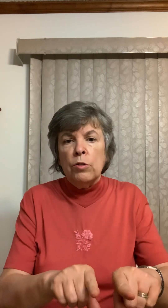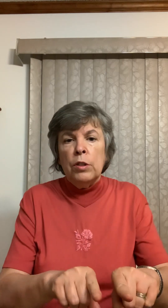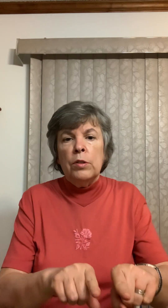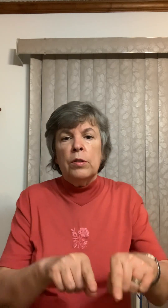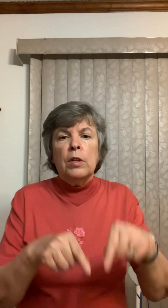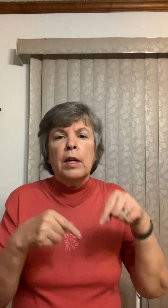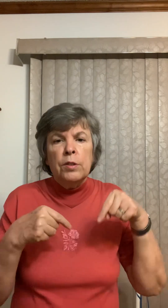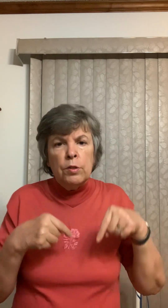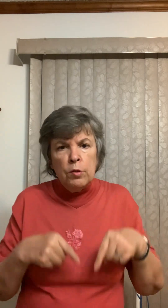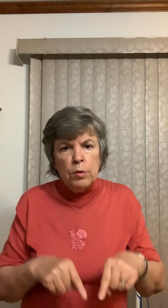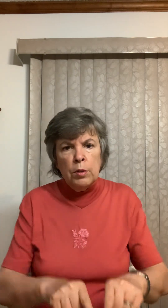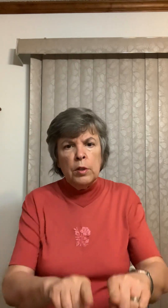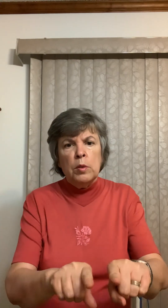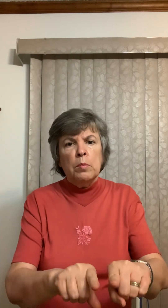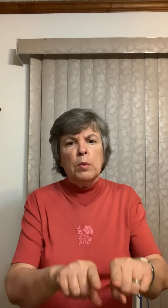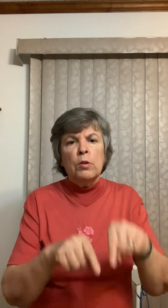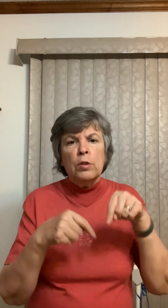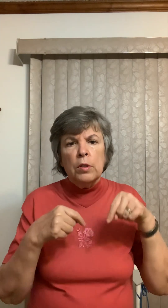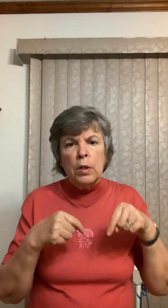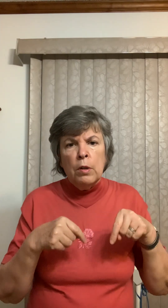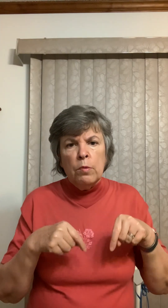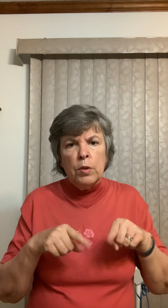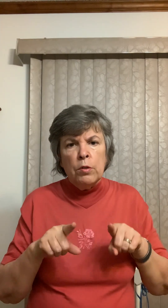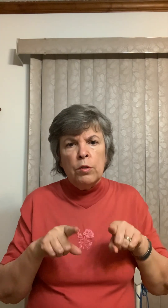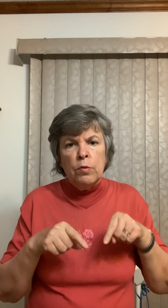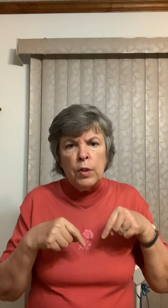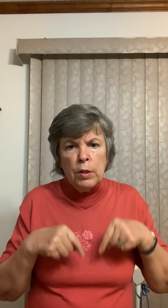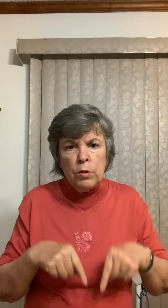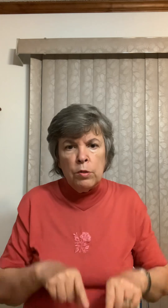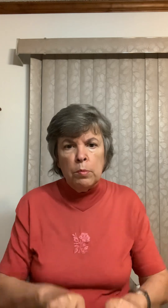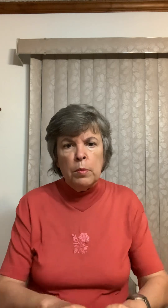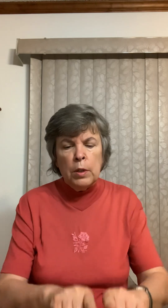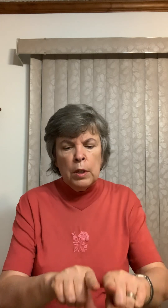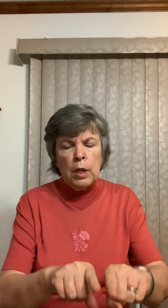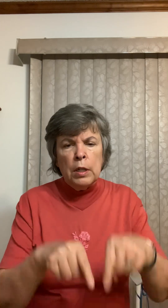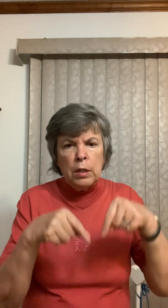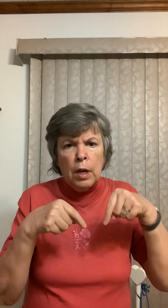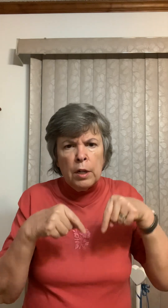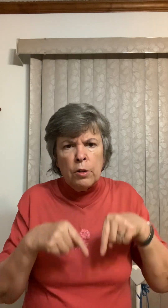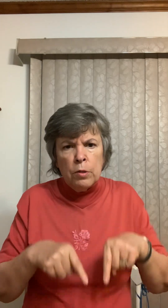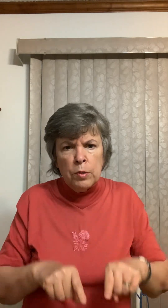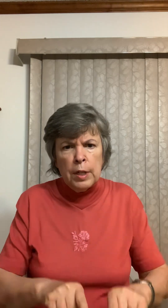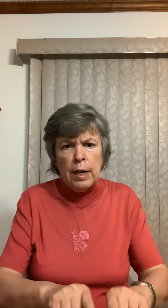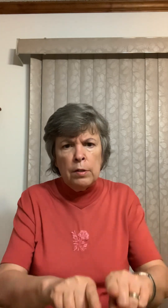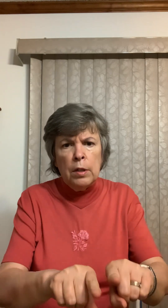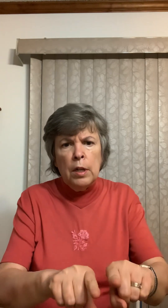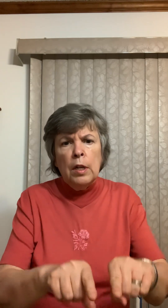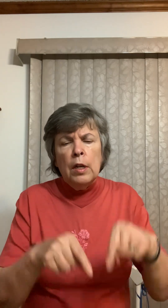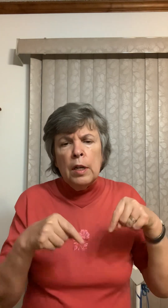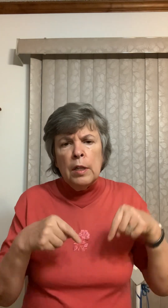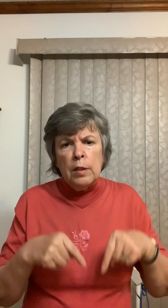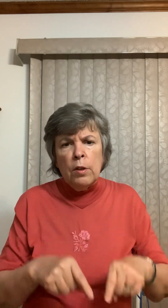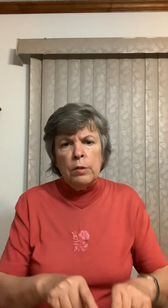Jesus died. So you do this motion with your two fingers. It kind of curves down and goes